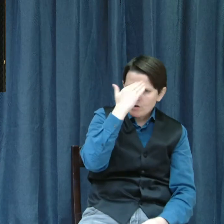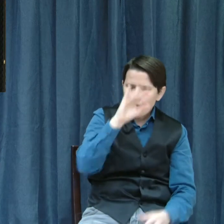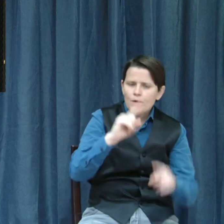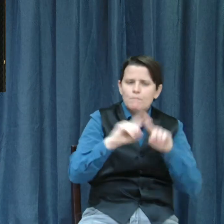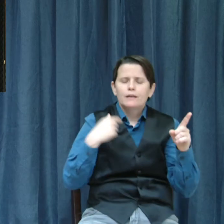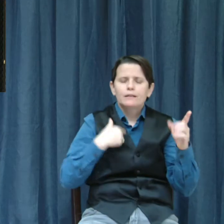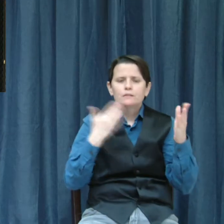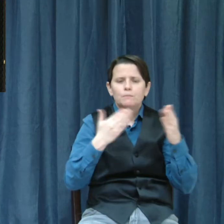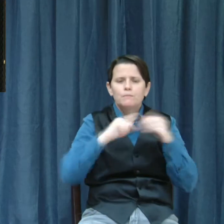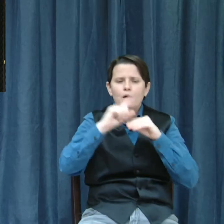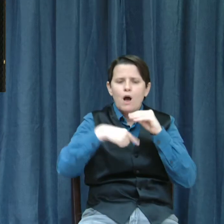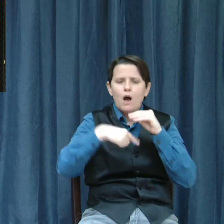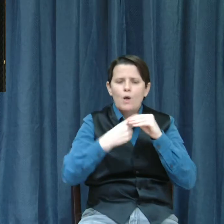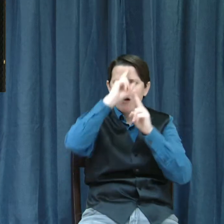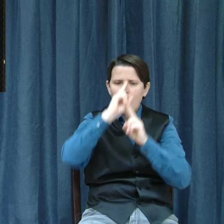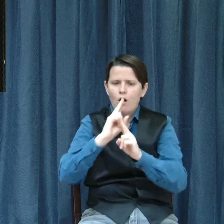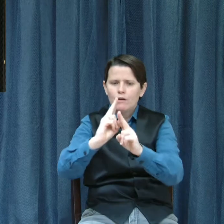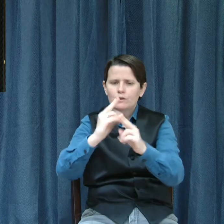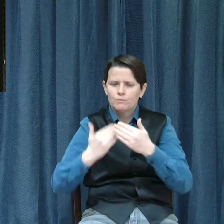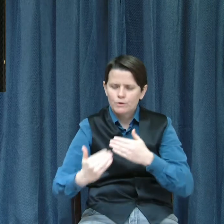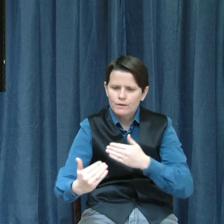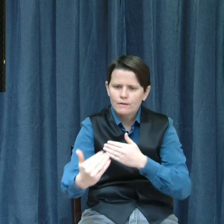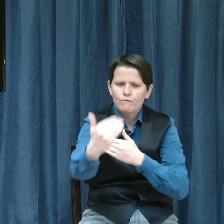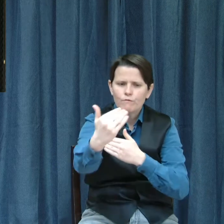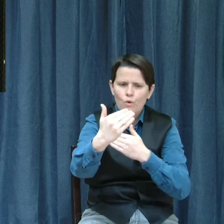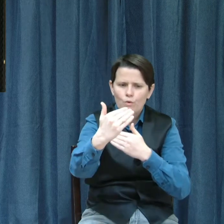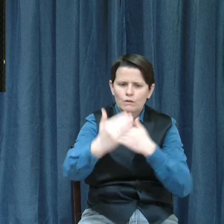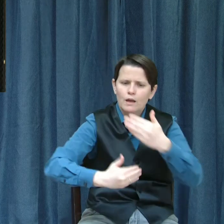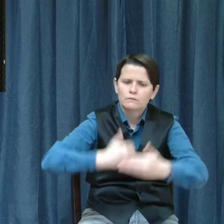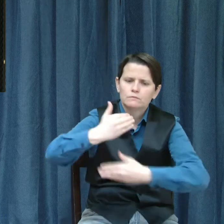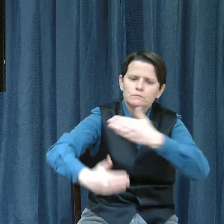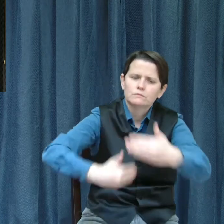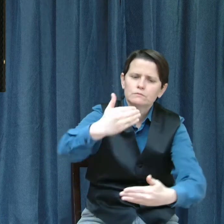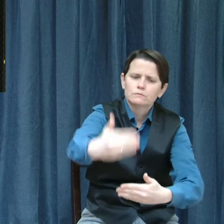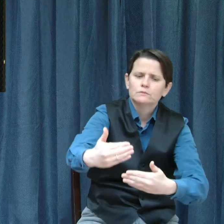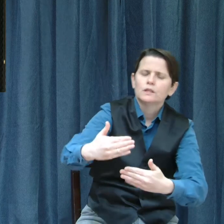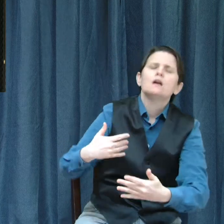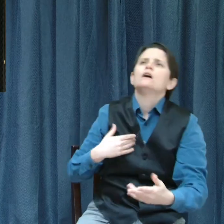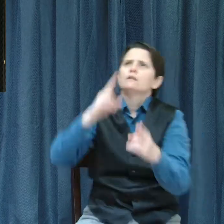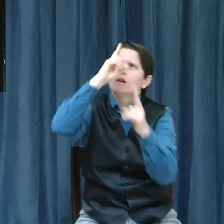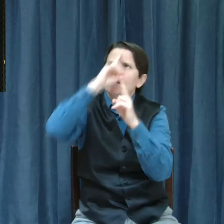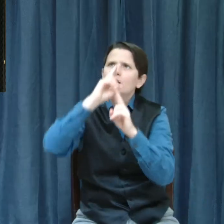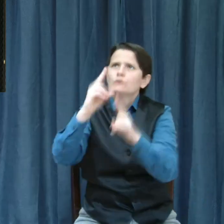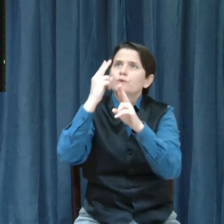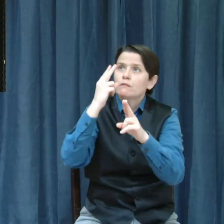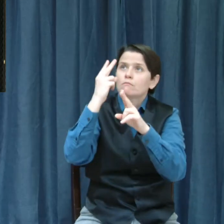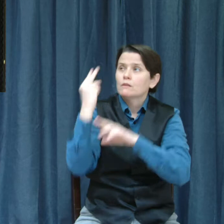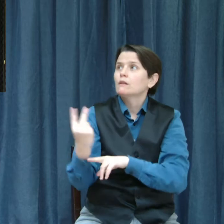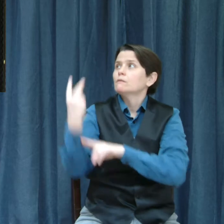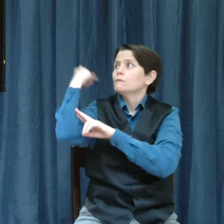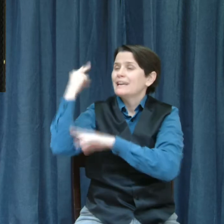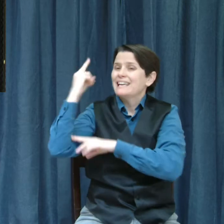forward, looking at the history. And we do it because it's not